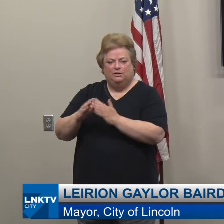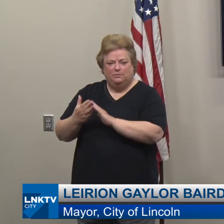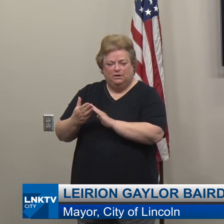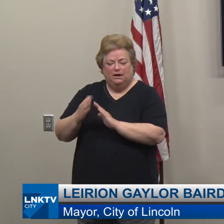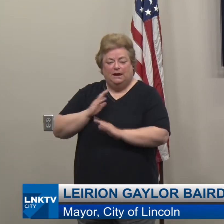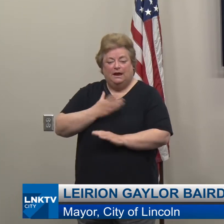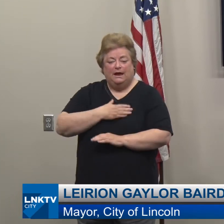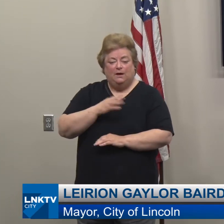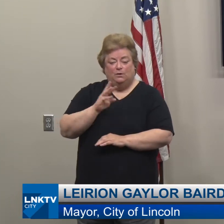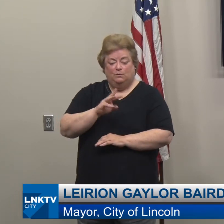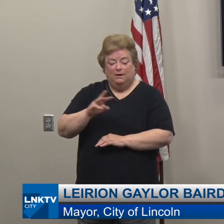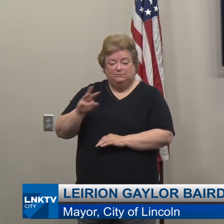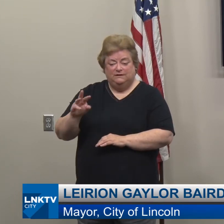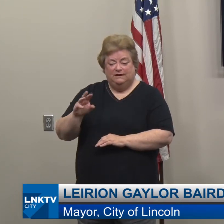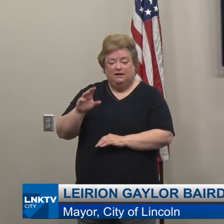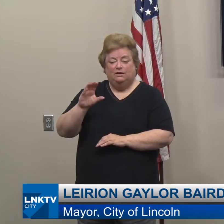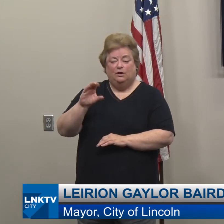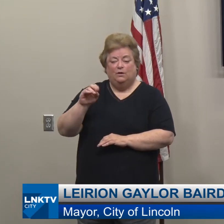website,